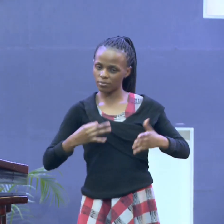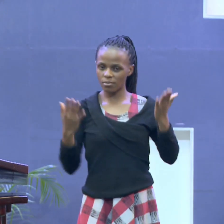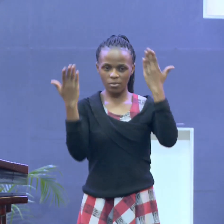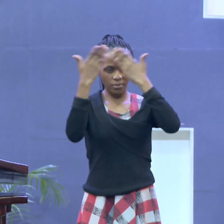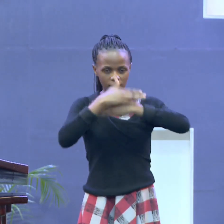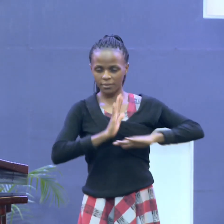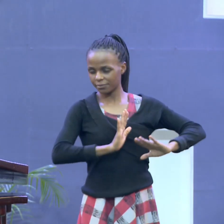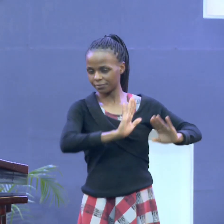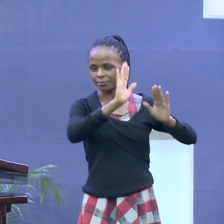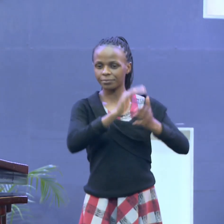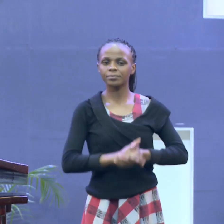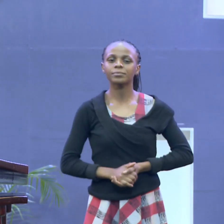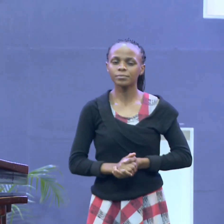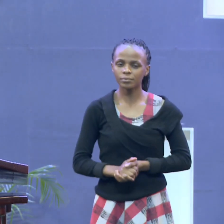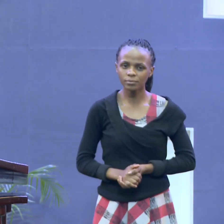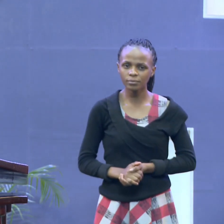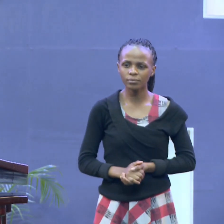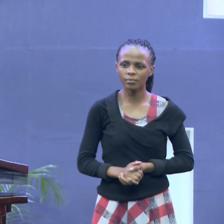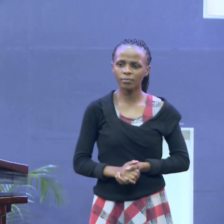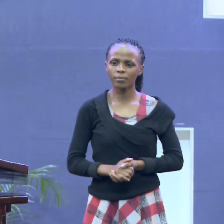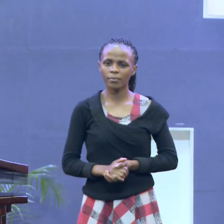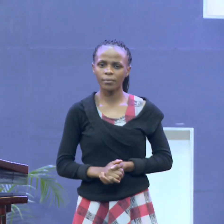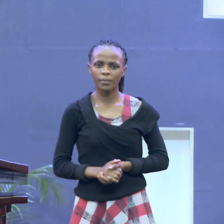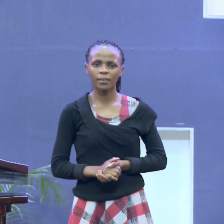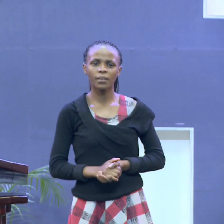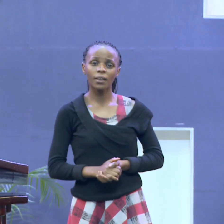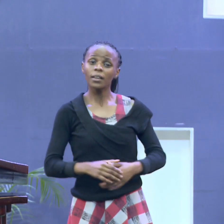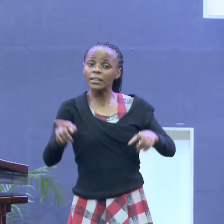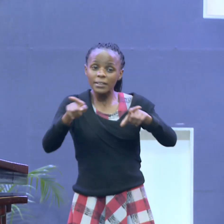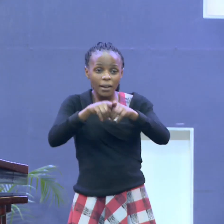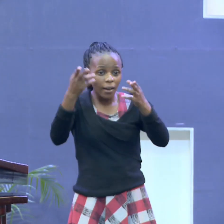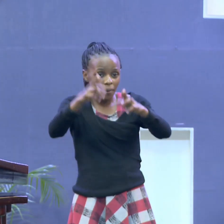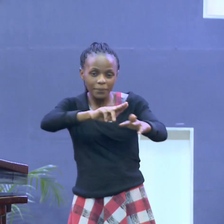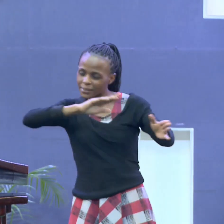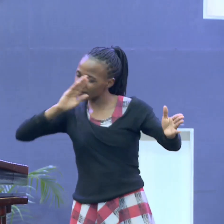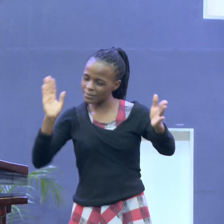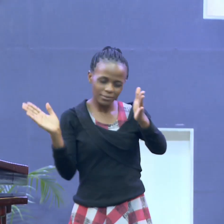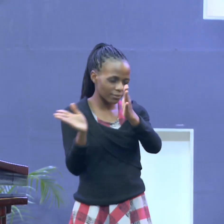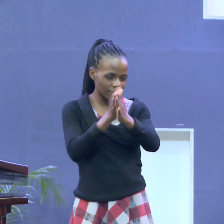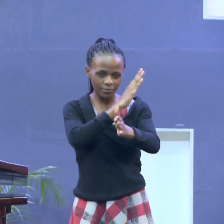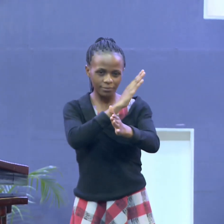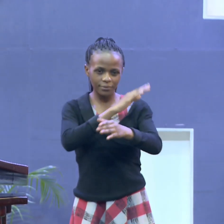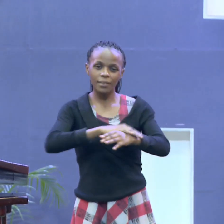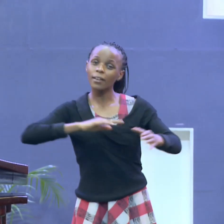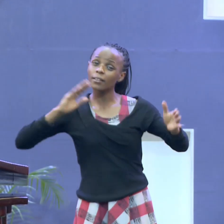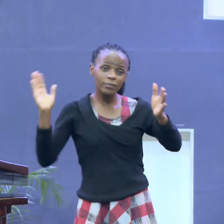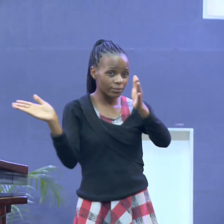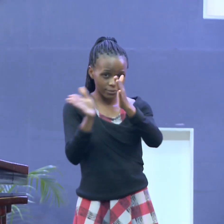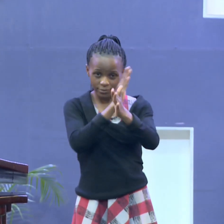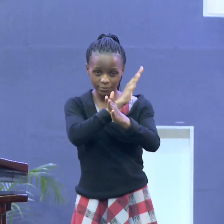declare to the kingdom of light that we've come into it. Ekyo kibaawo mbagirawo. That happens immediately.